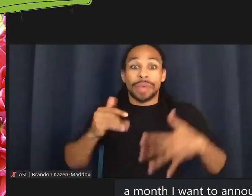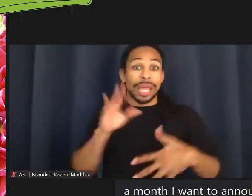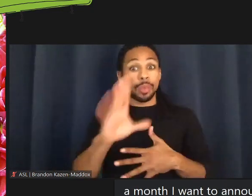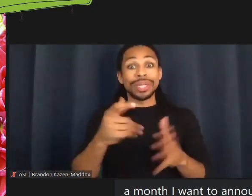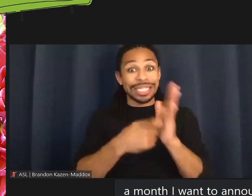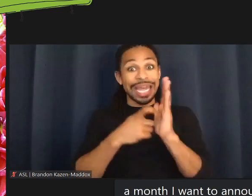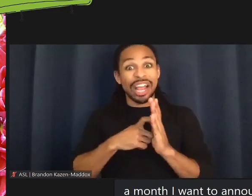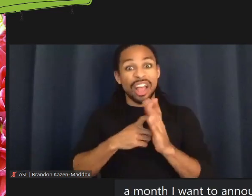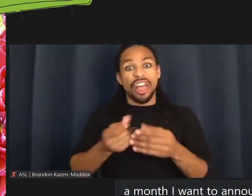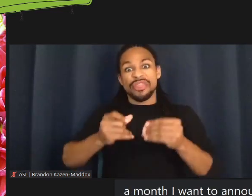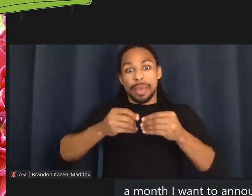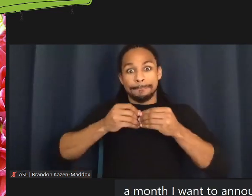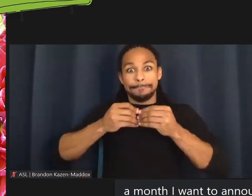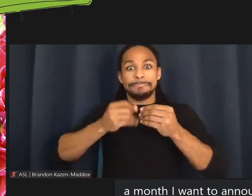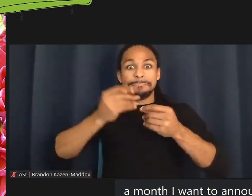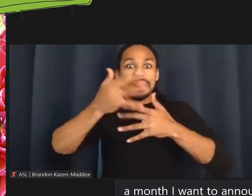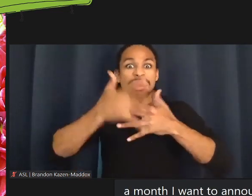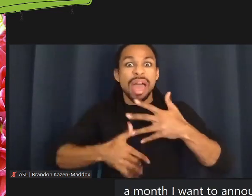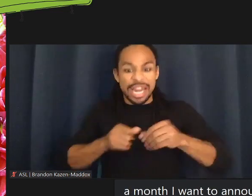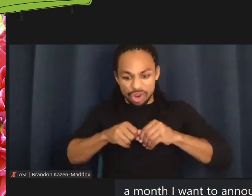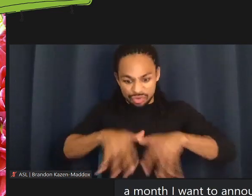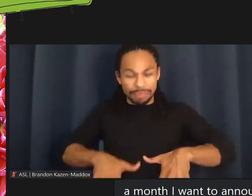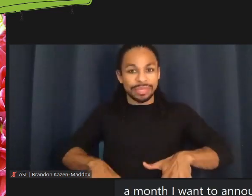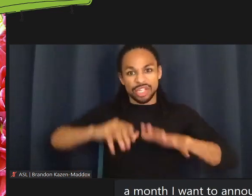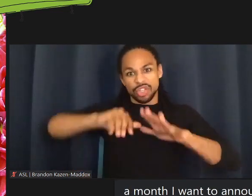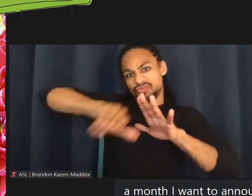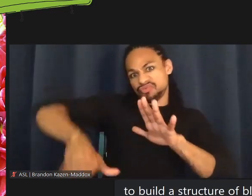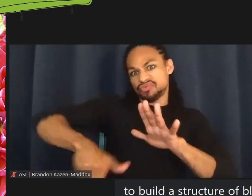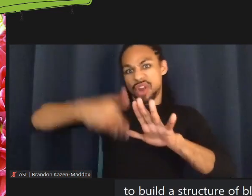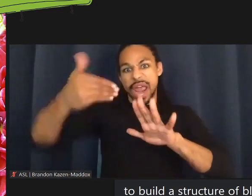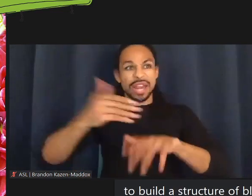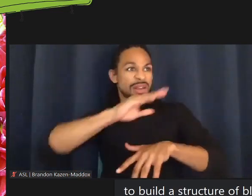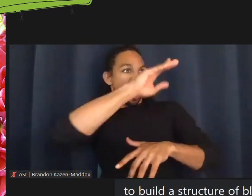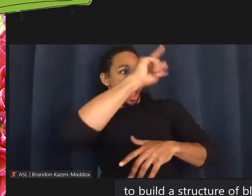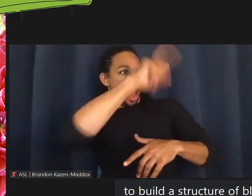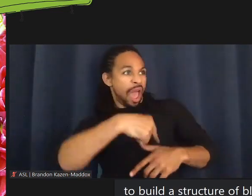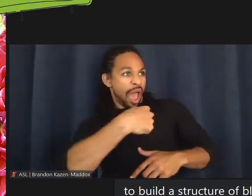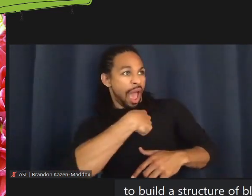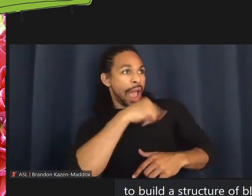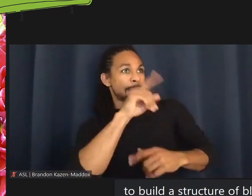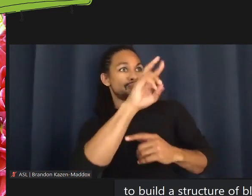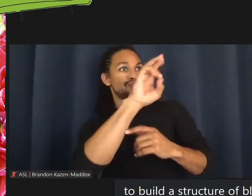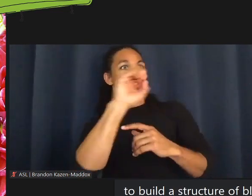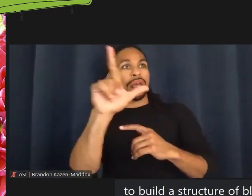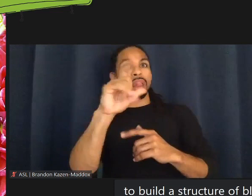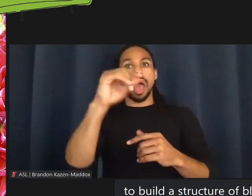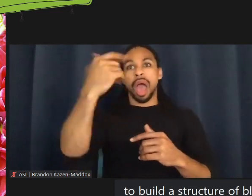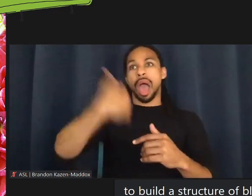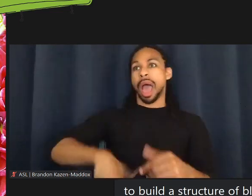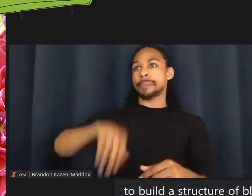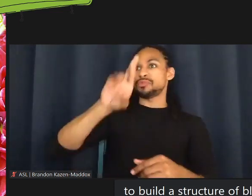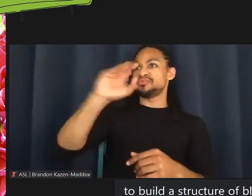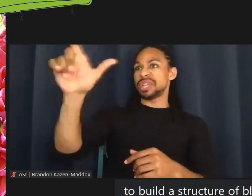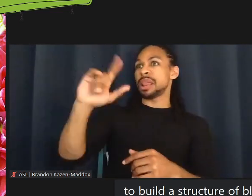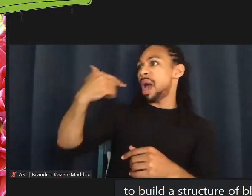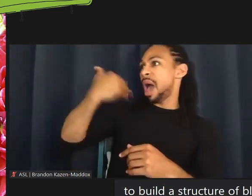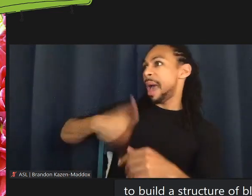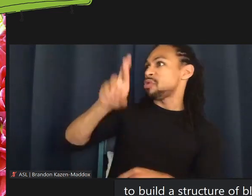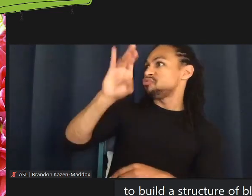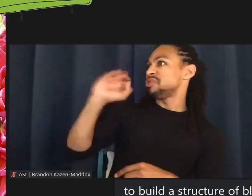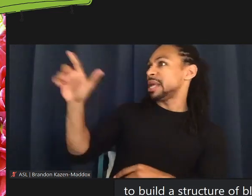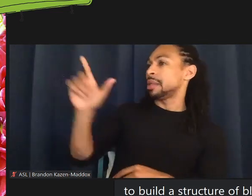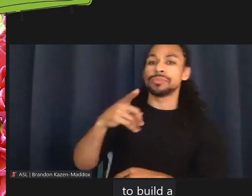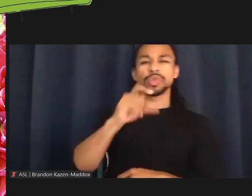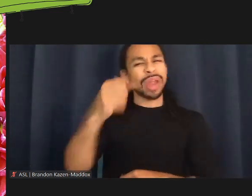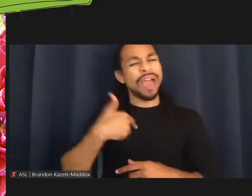I'm real. I'm real. I'm real. You don't have to punch it out of me.